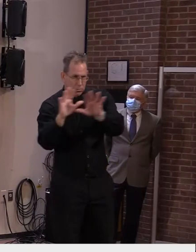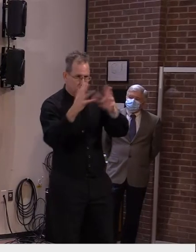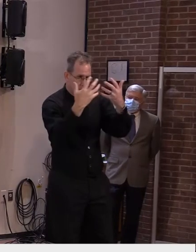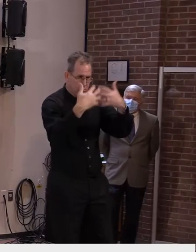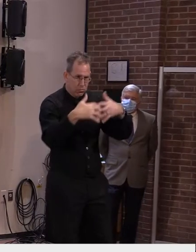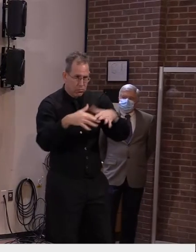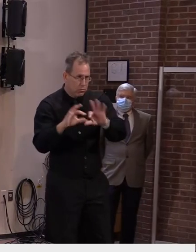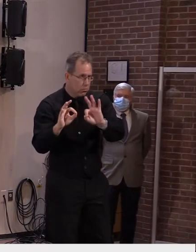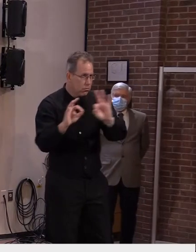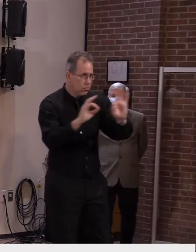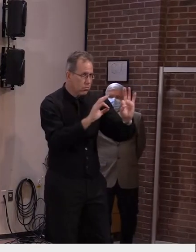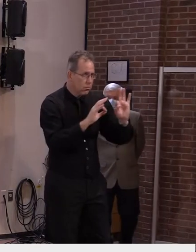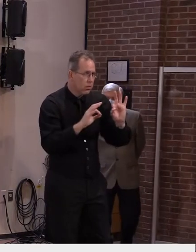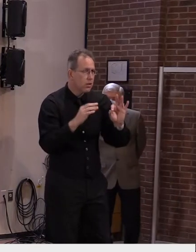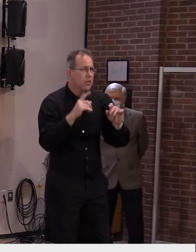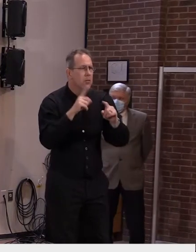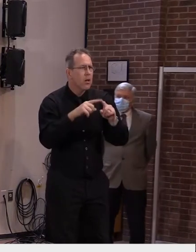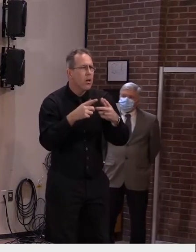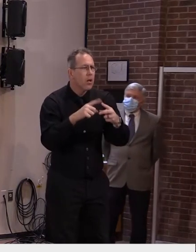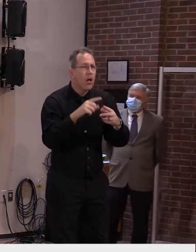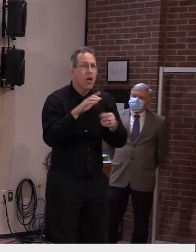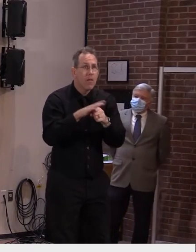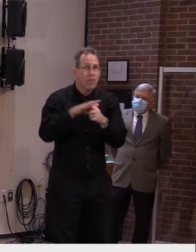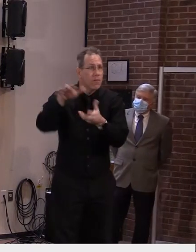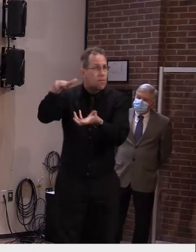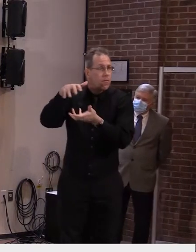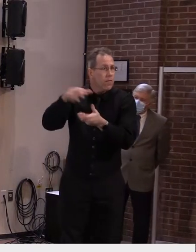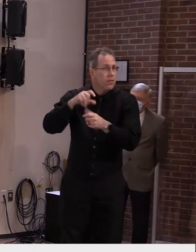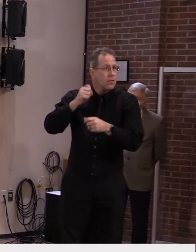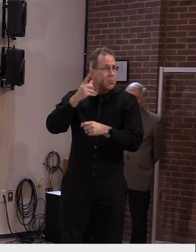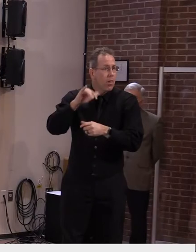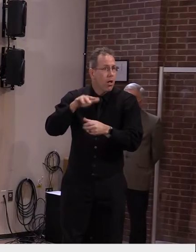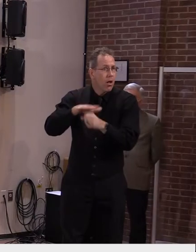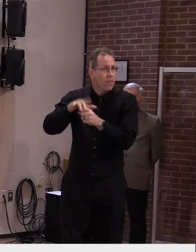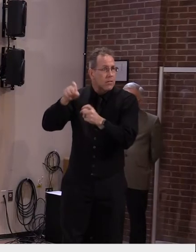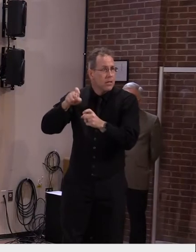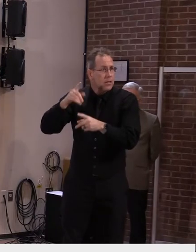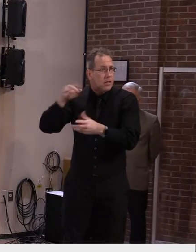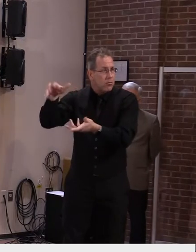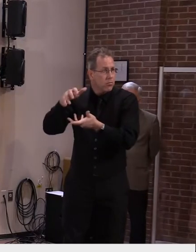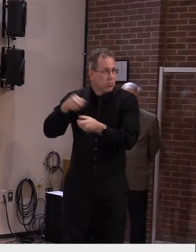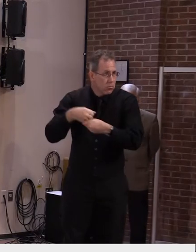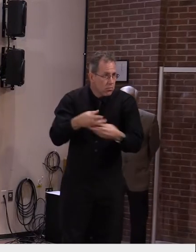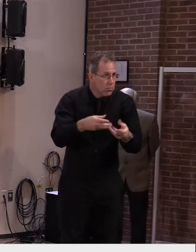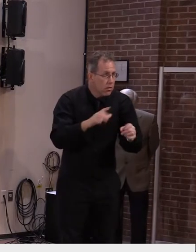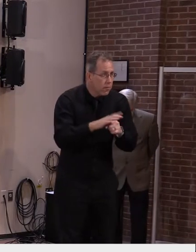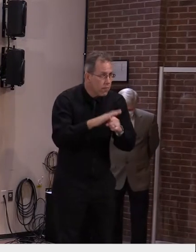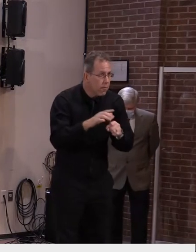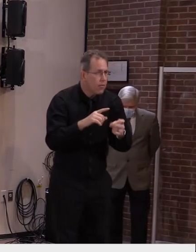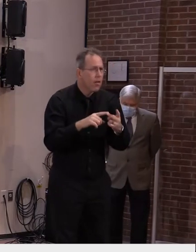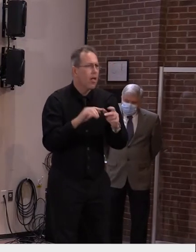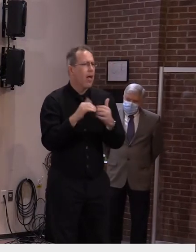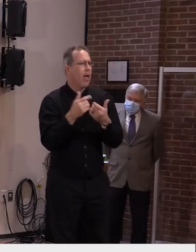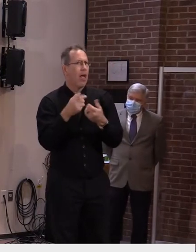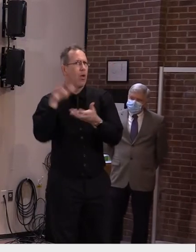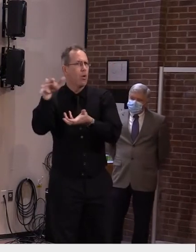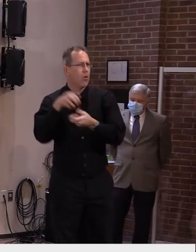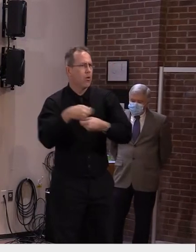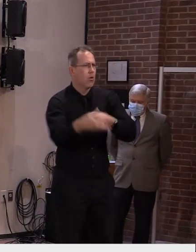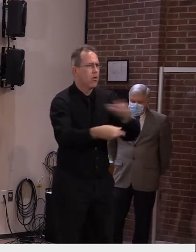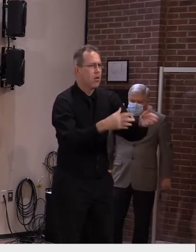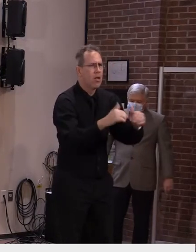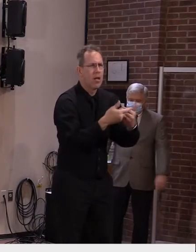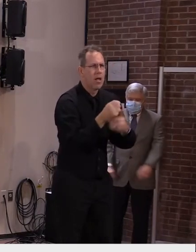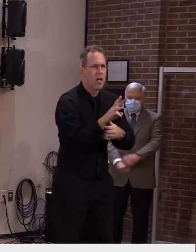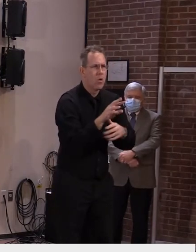One is the supply, but we're feeling comfortable about that. The second piece is just the logistics of, you know, supporting that